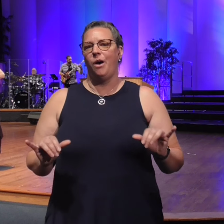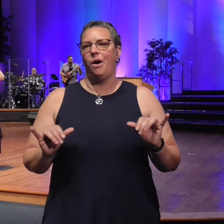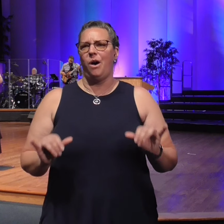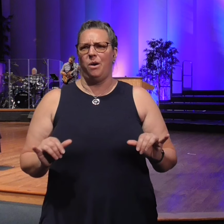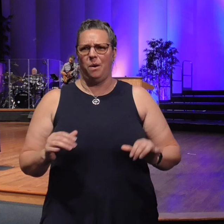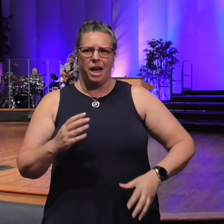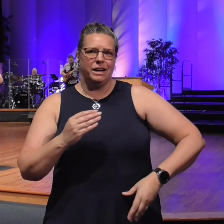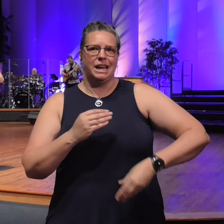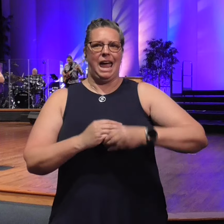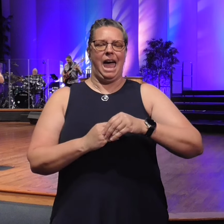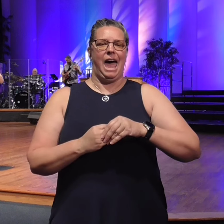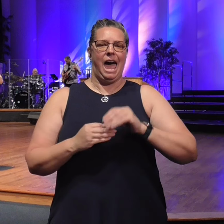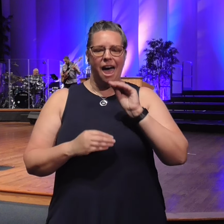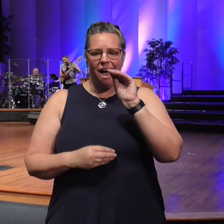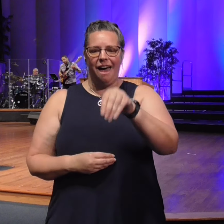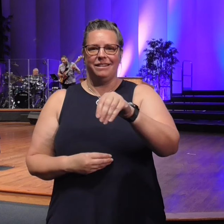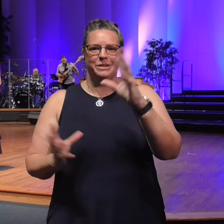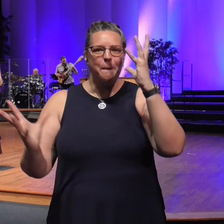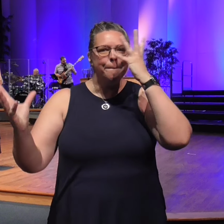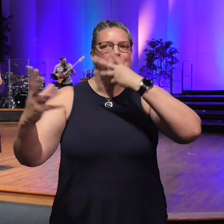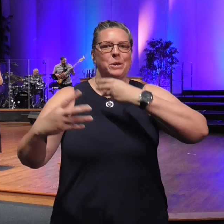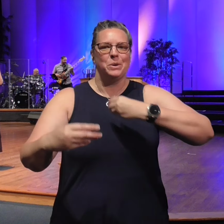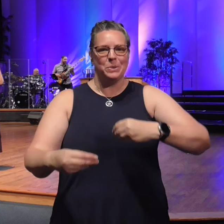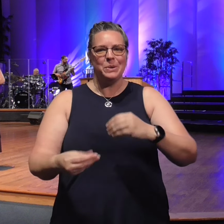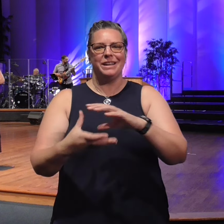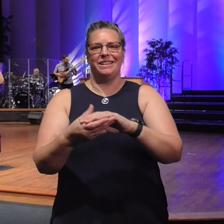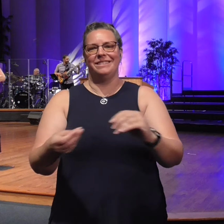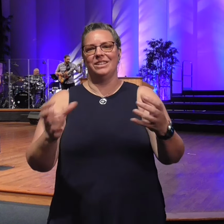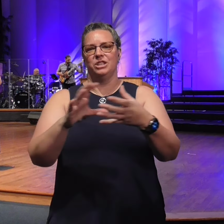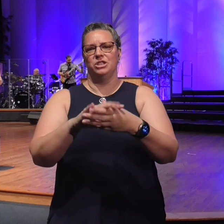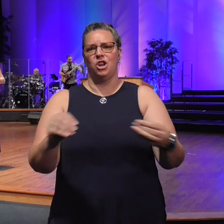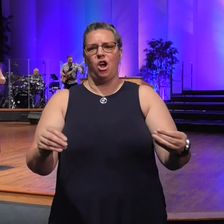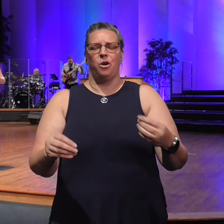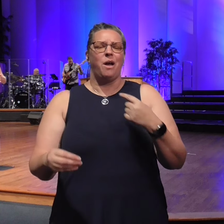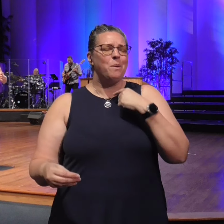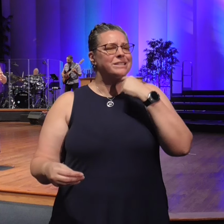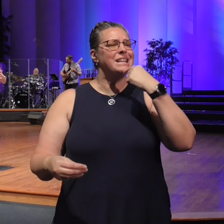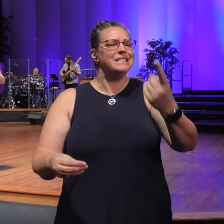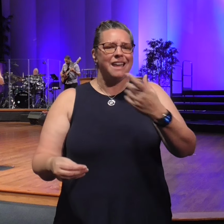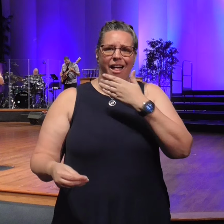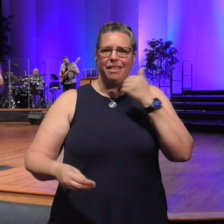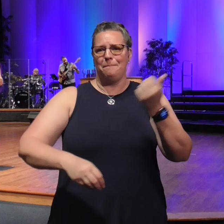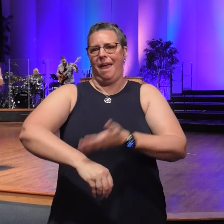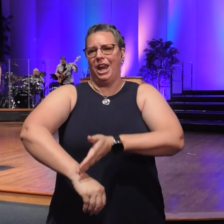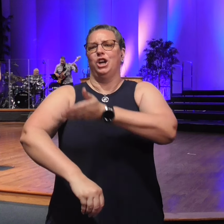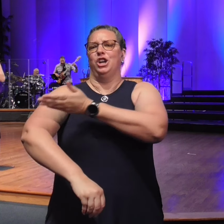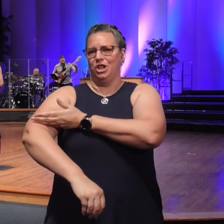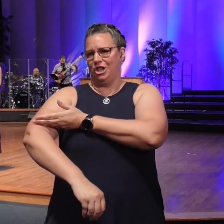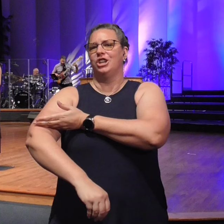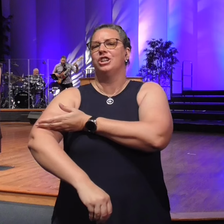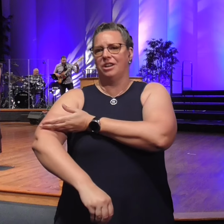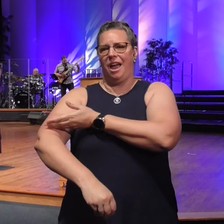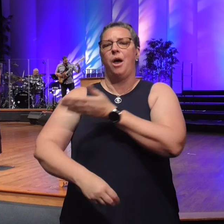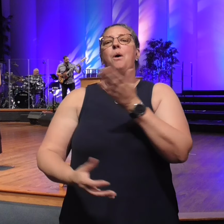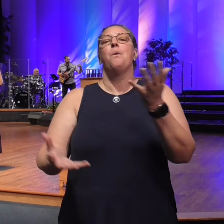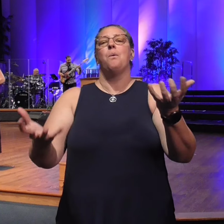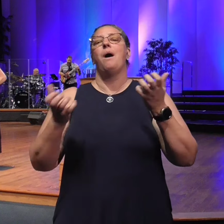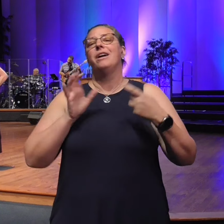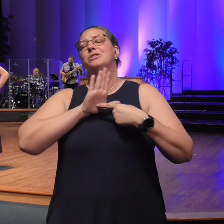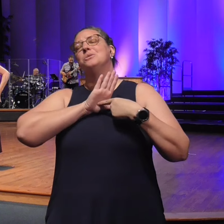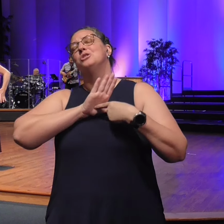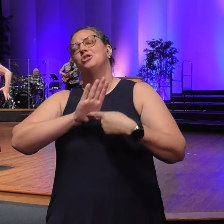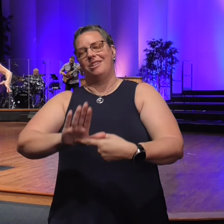Add to the beauty to tell a better story. I want to shine